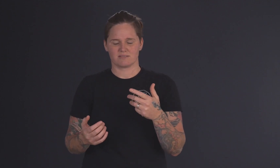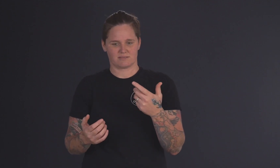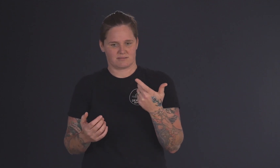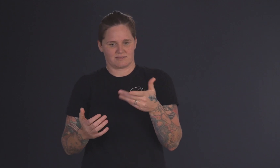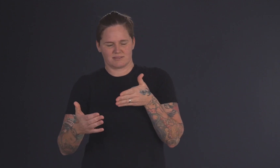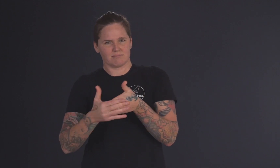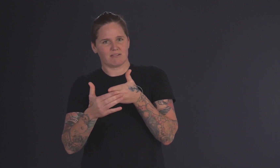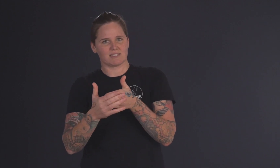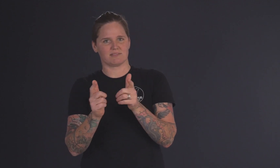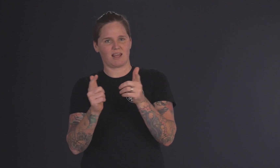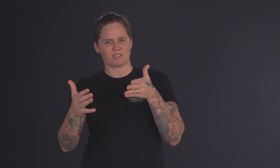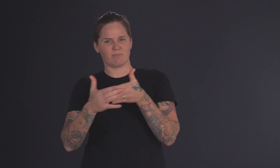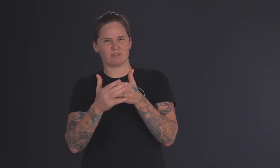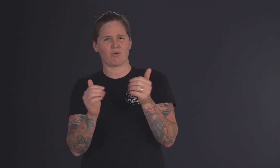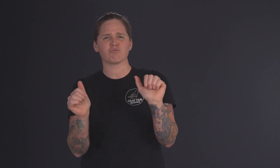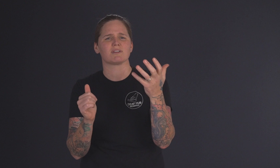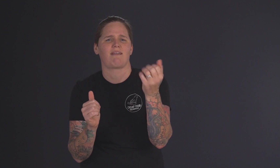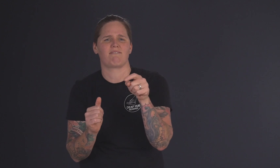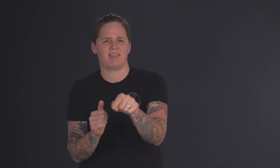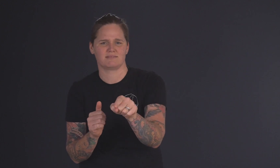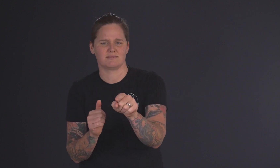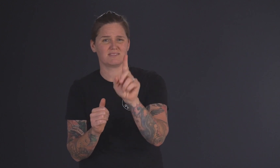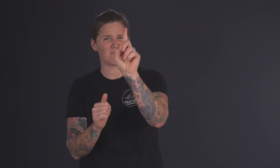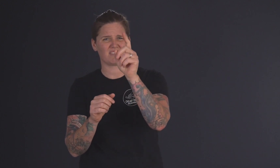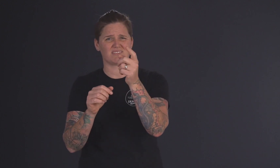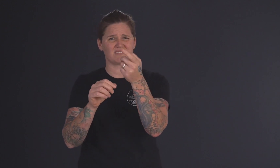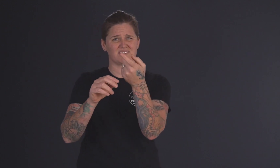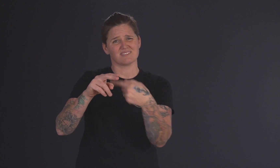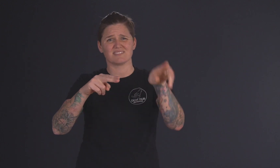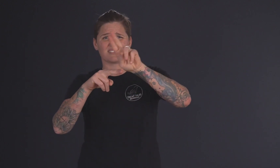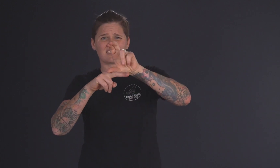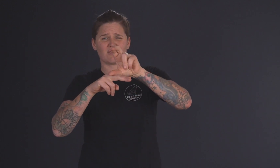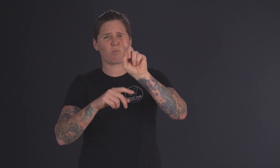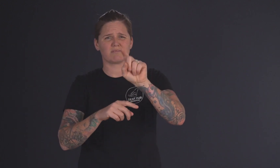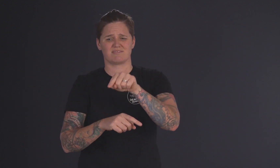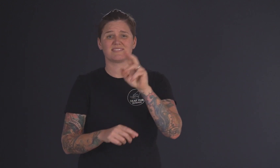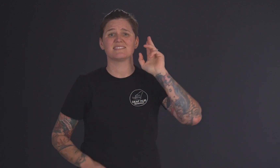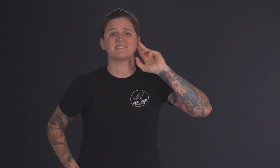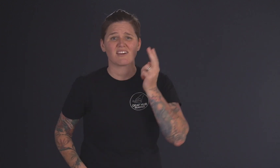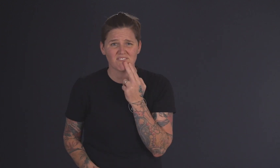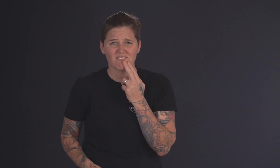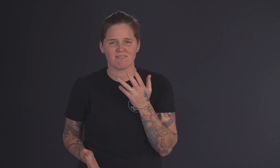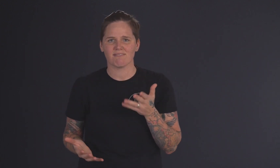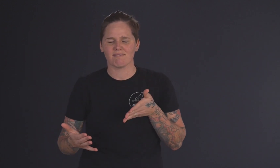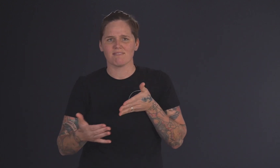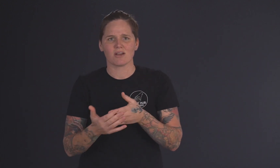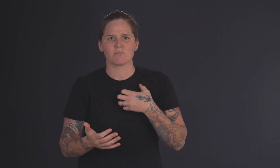ingredients? Any newly arrived refugee would face language barriers. However, that matter becomes compounded when that person is